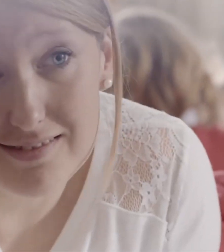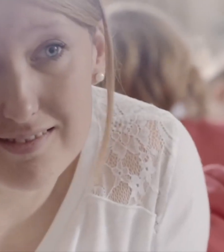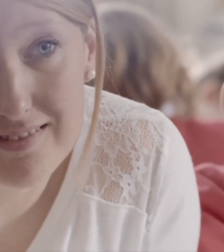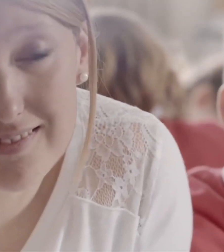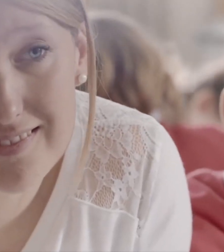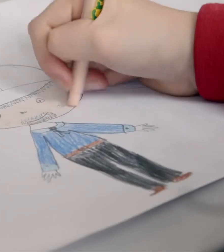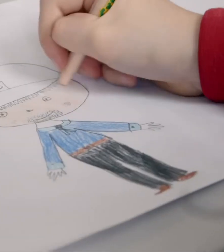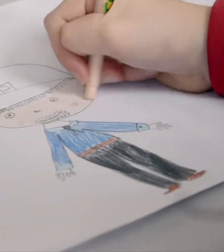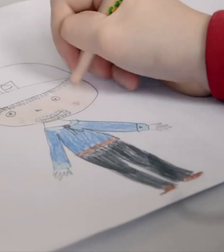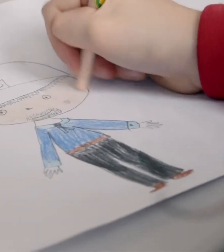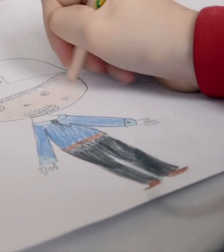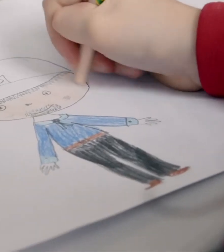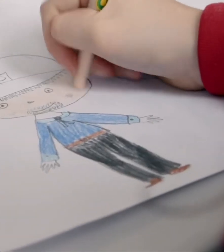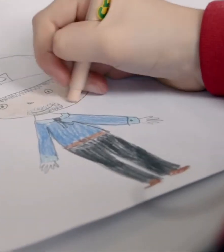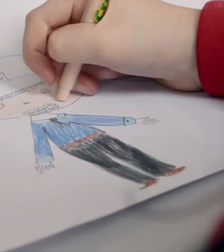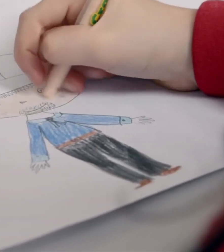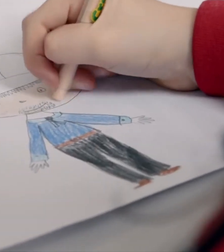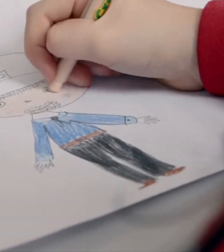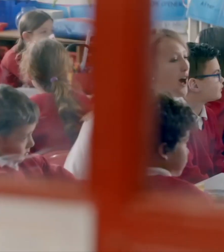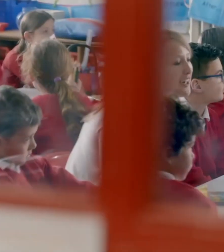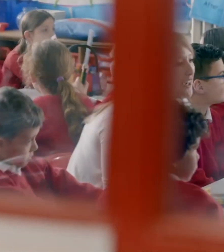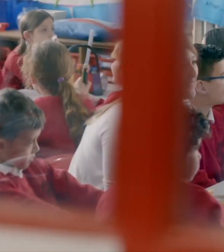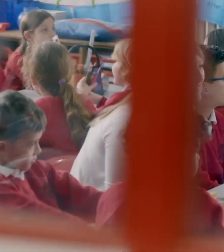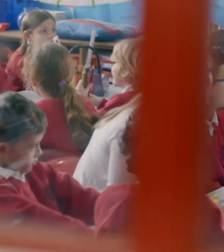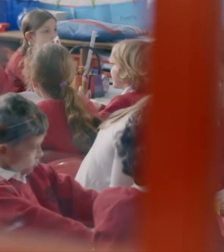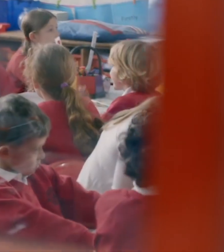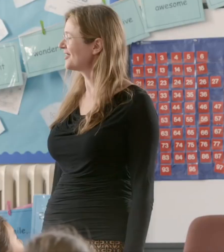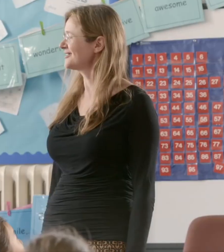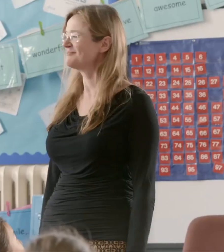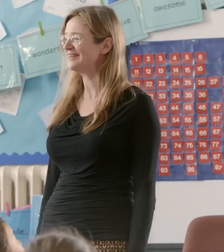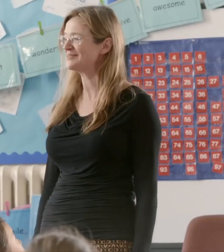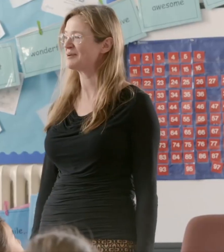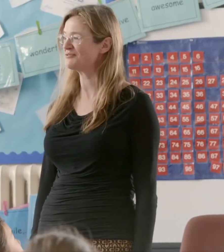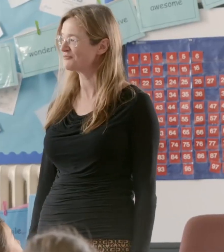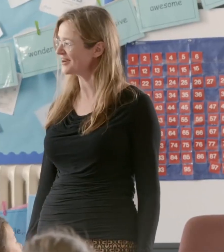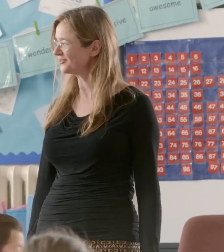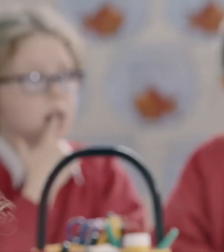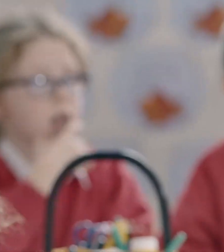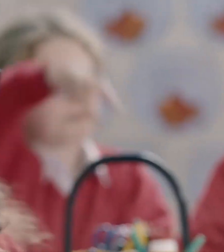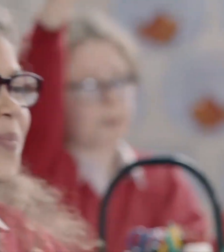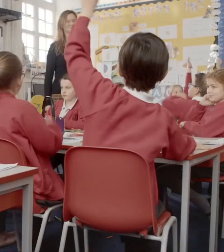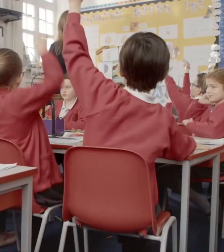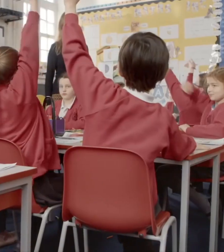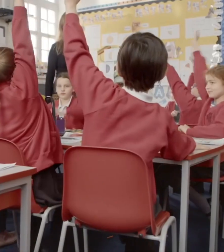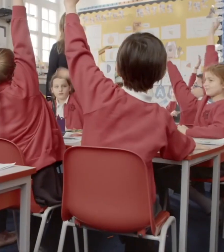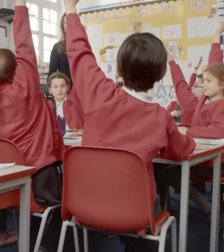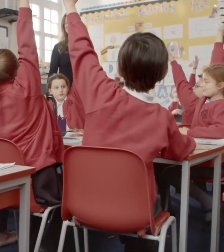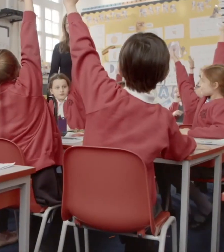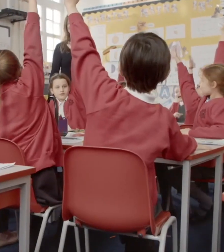people. He likes to do stunts in the air and stuff. OK, now, who would like to meet these people for real? Yeah!